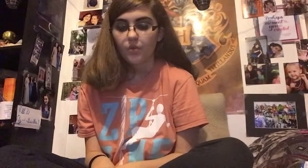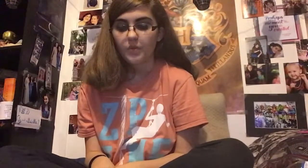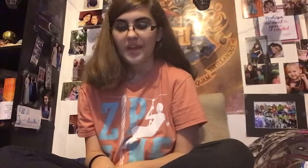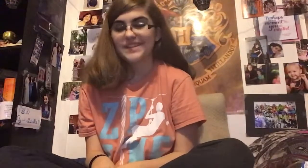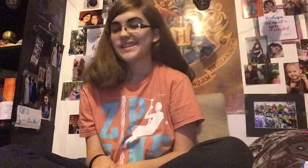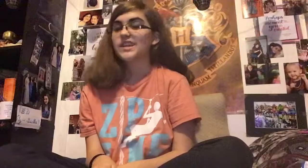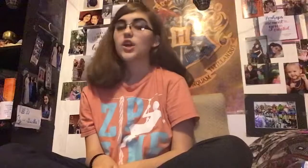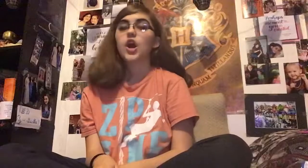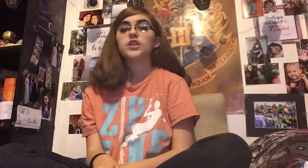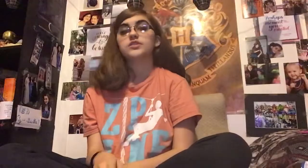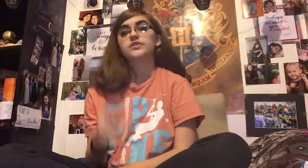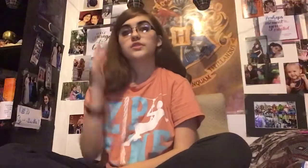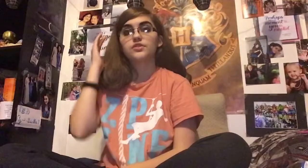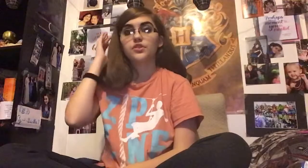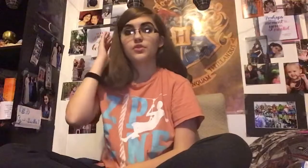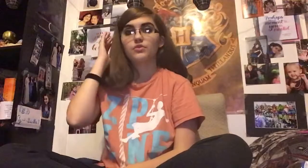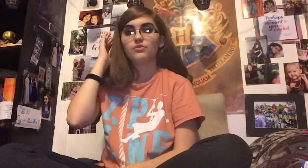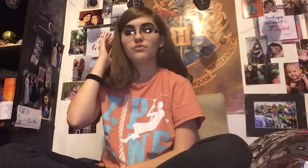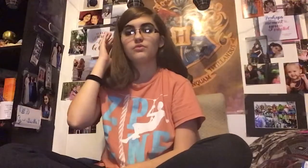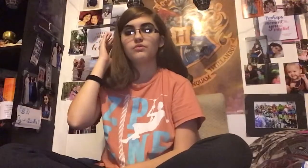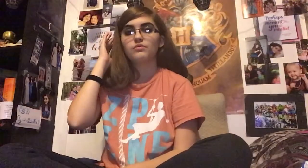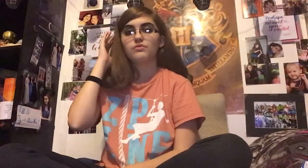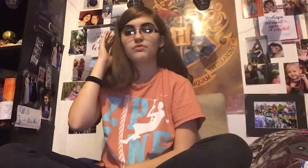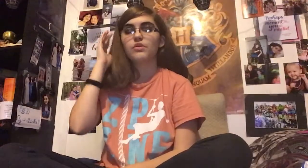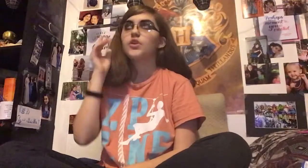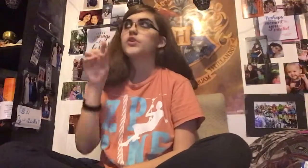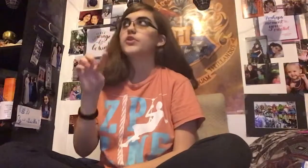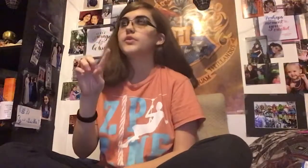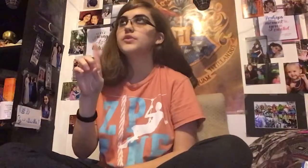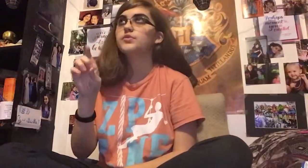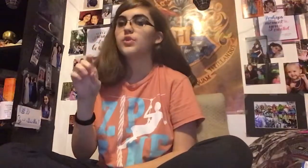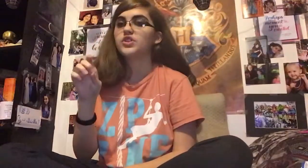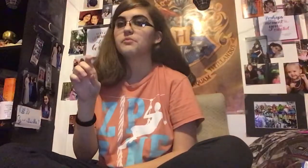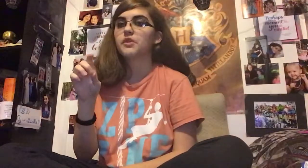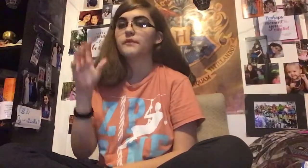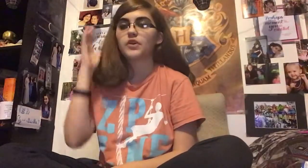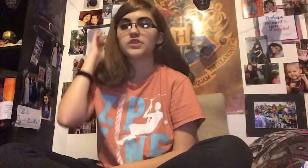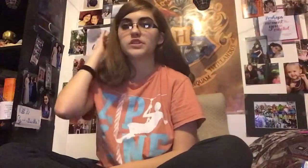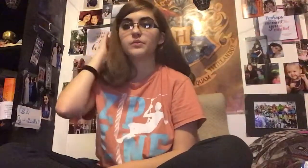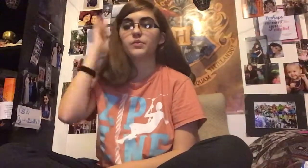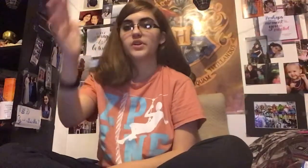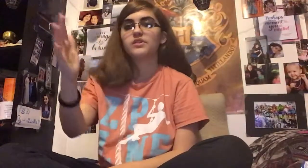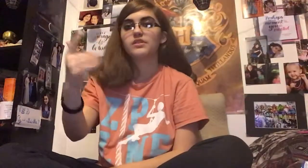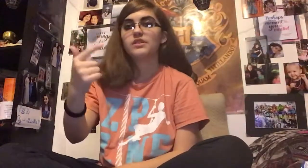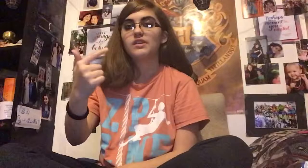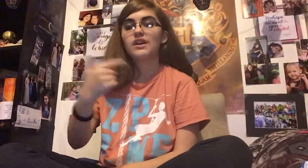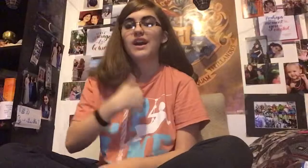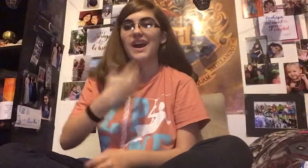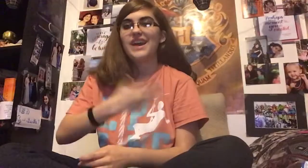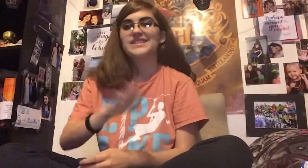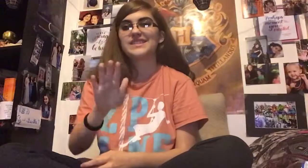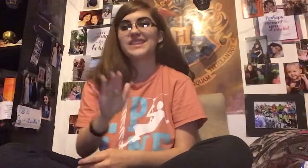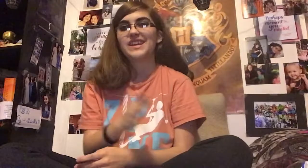Will I sing hallelujah? So you could always do question mark first and then will I